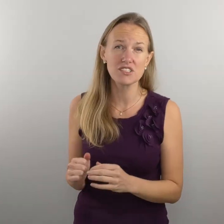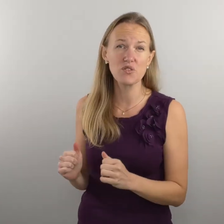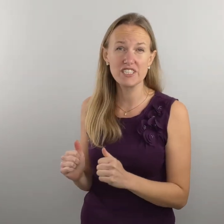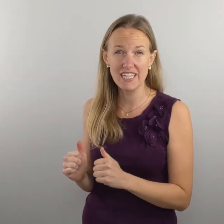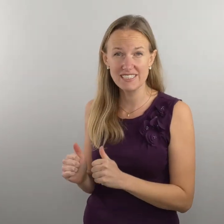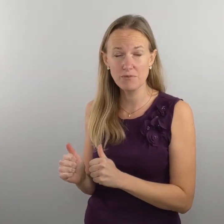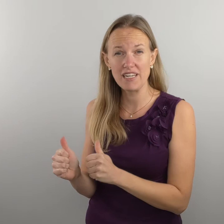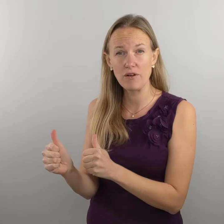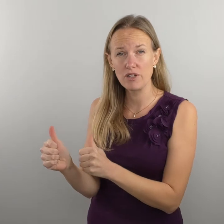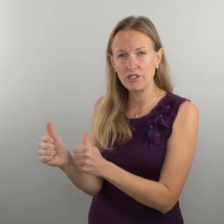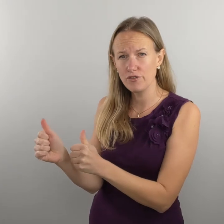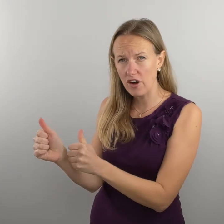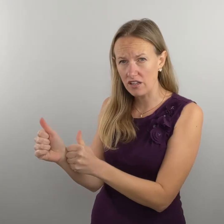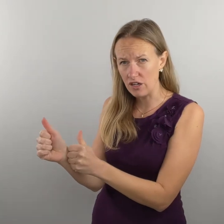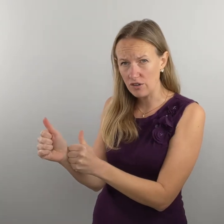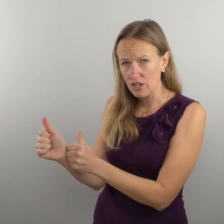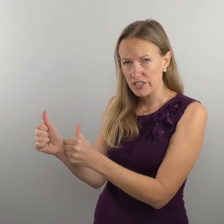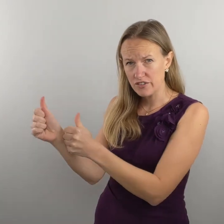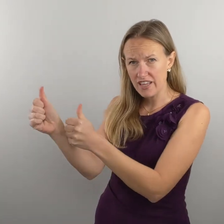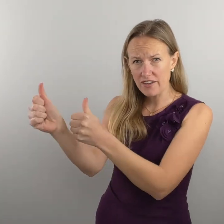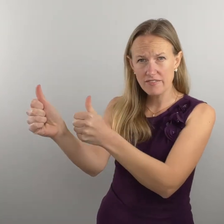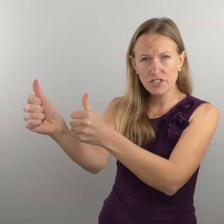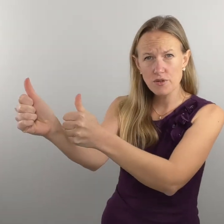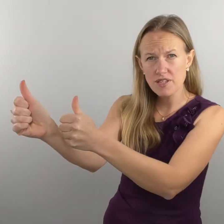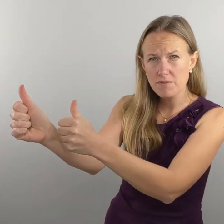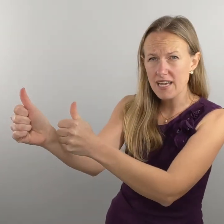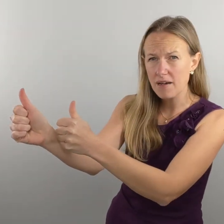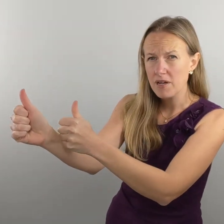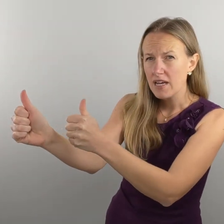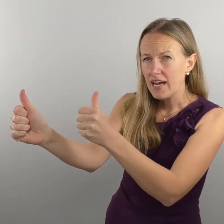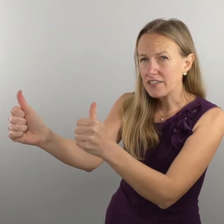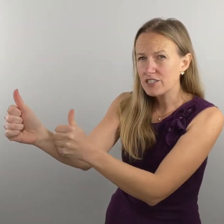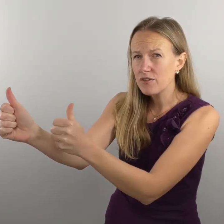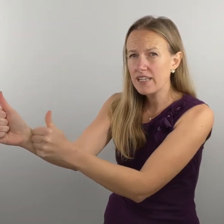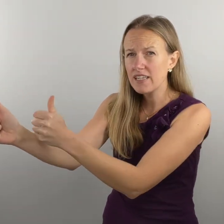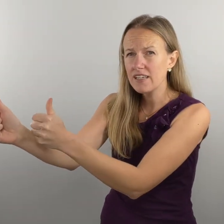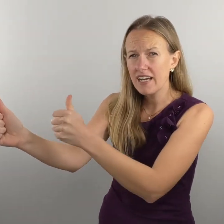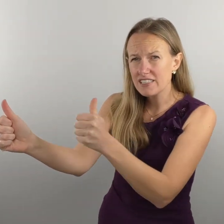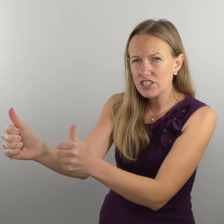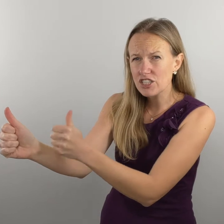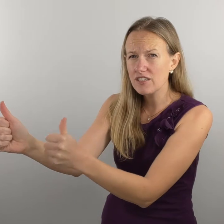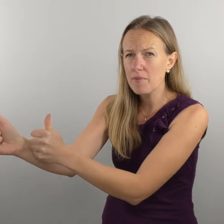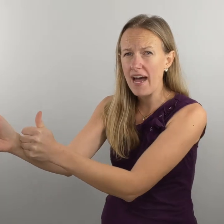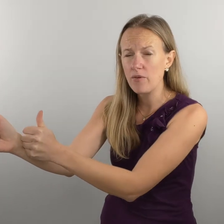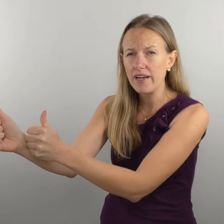for chases me down, we're gonna do follow. So for that, you have 2 thumbs up and you're showing, you kind of circle the back one,